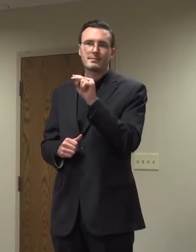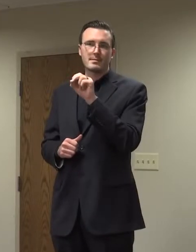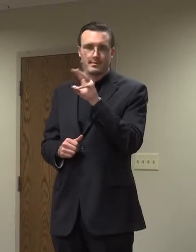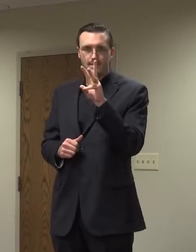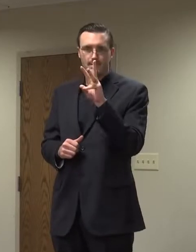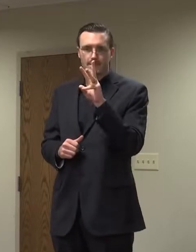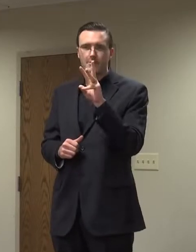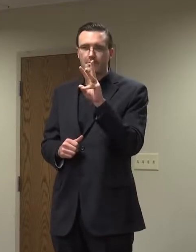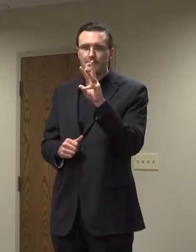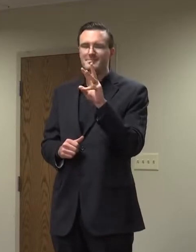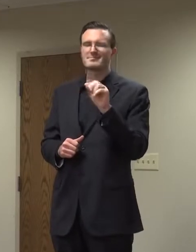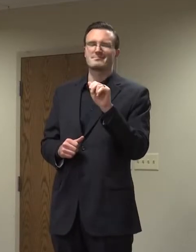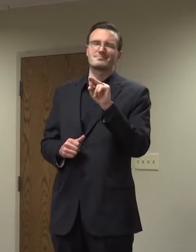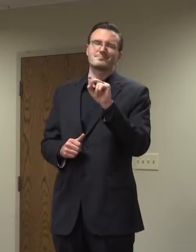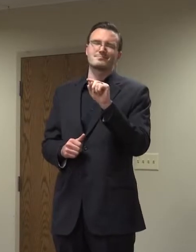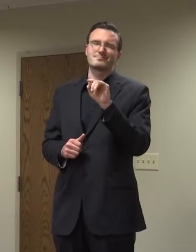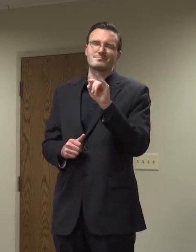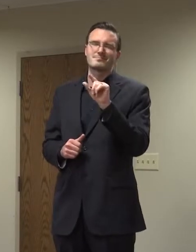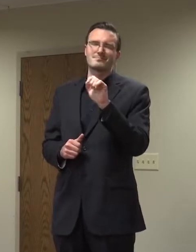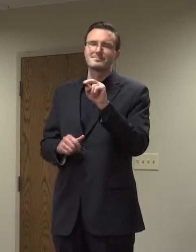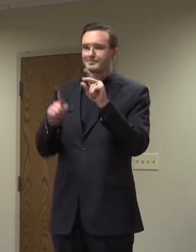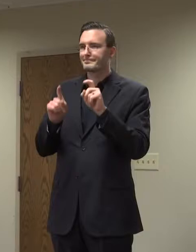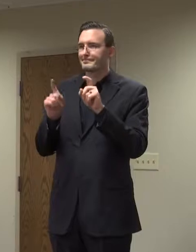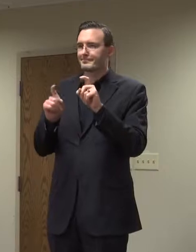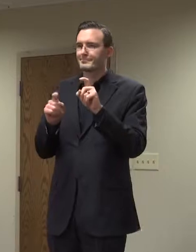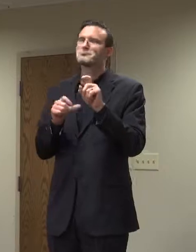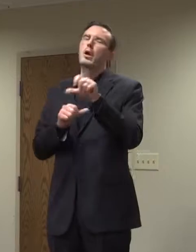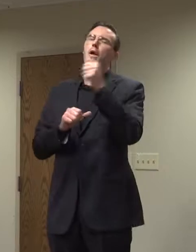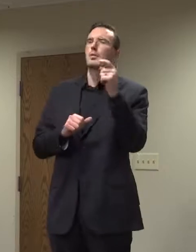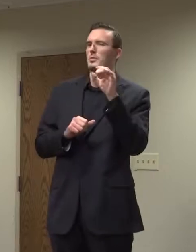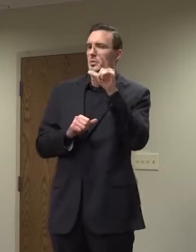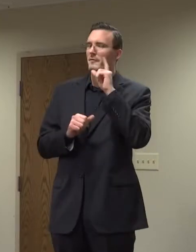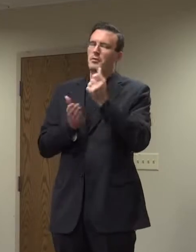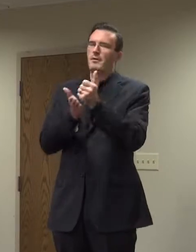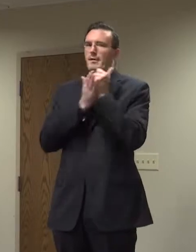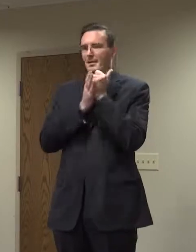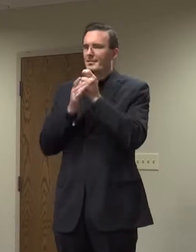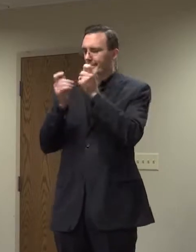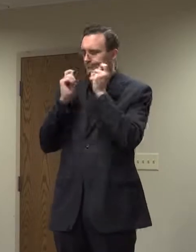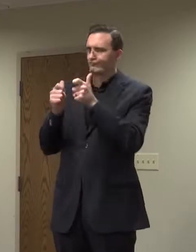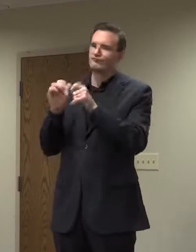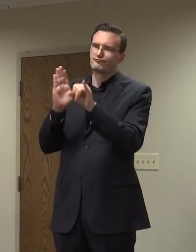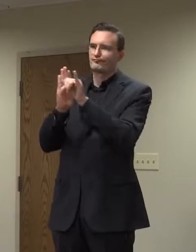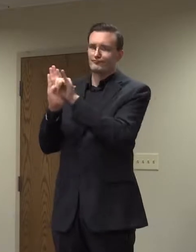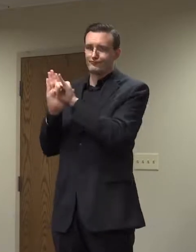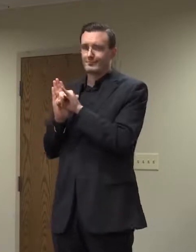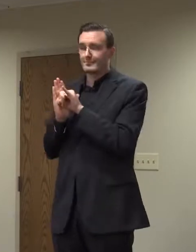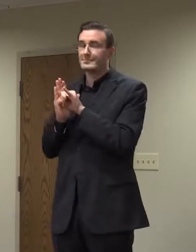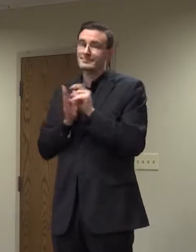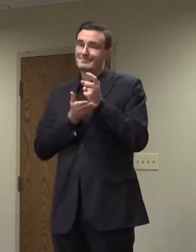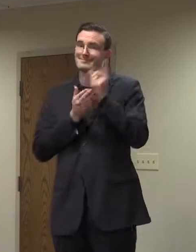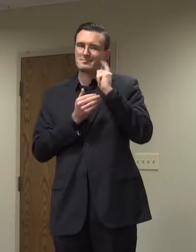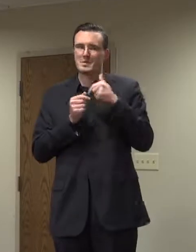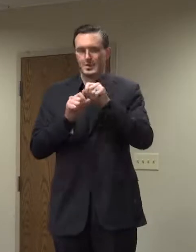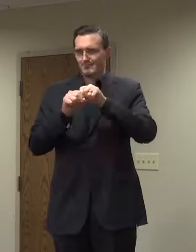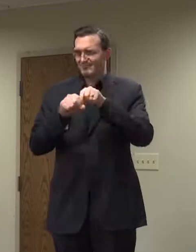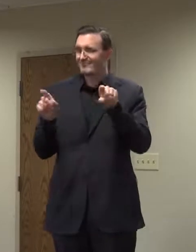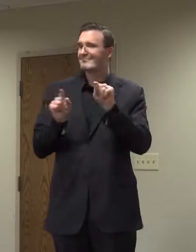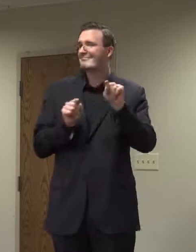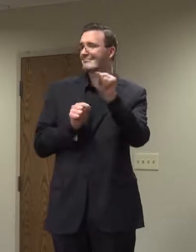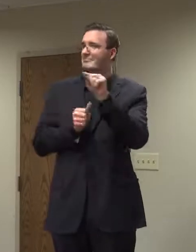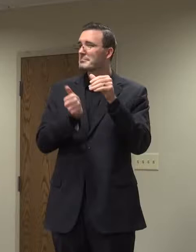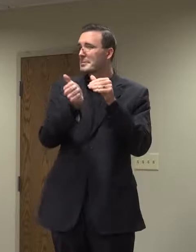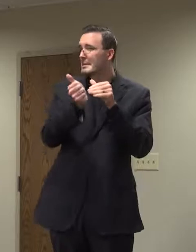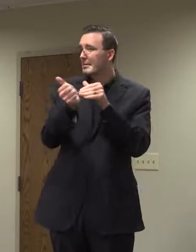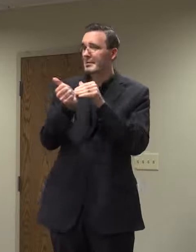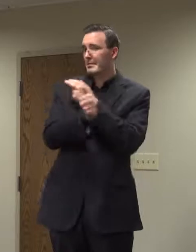early identification of cases. Last week we pushed out information to partners in the community regarding the availability of the test